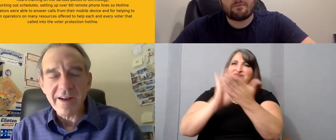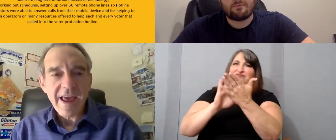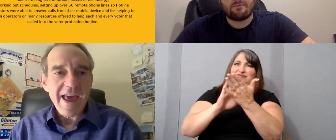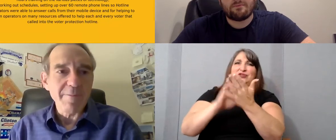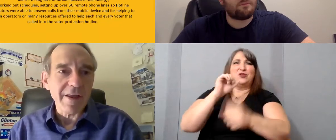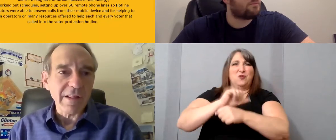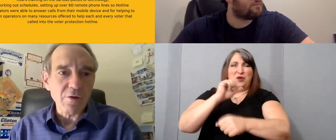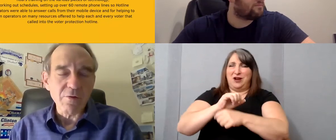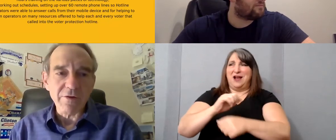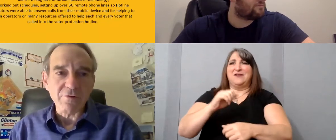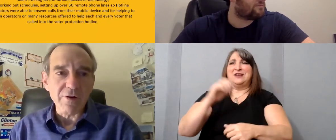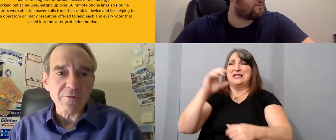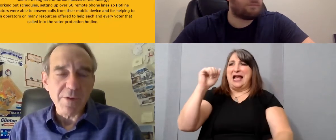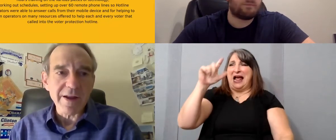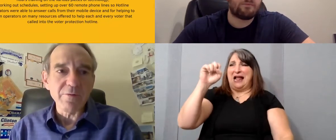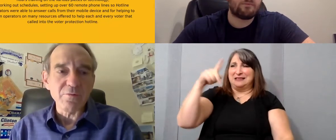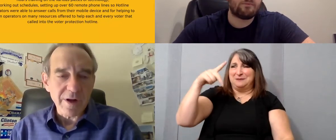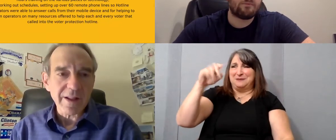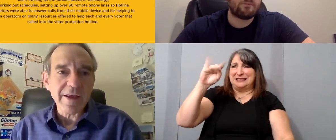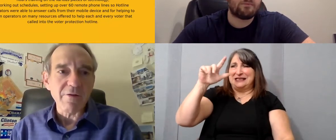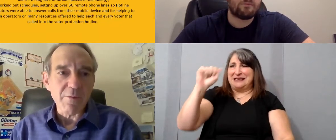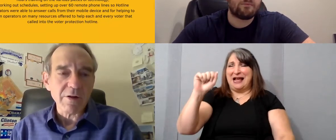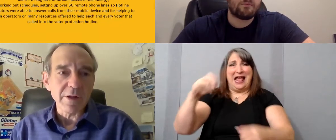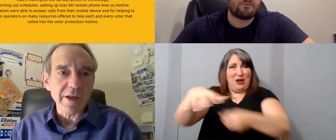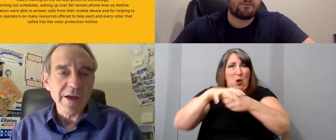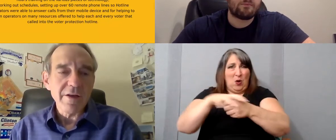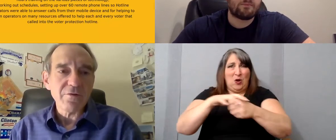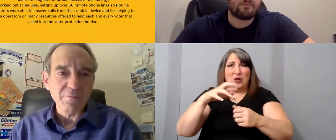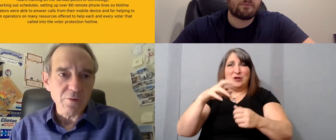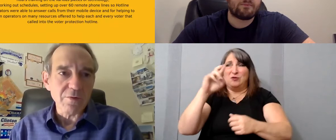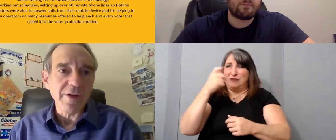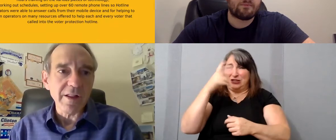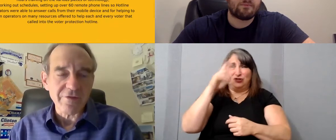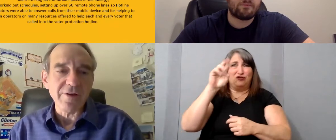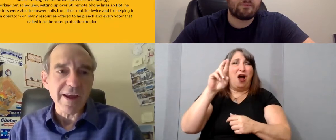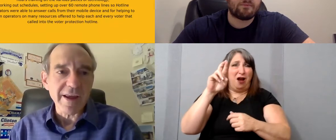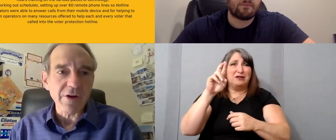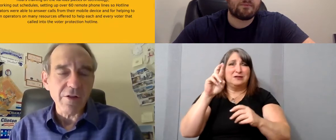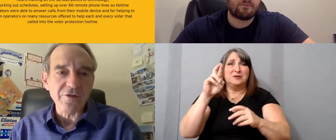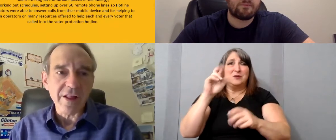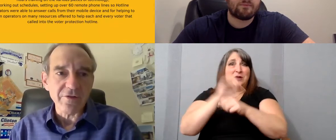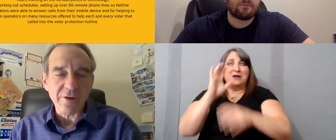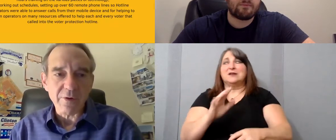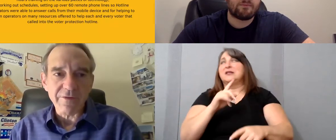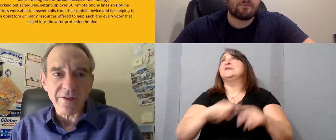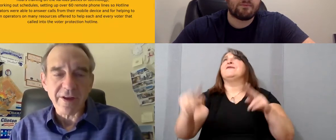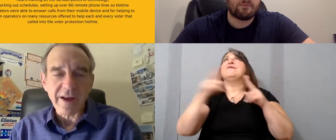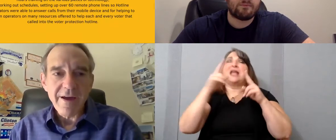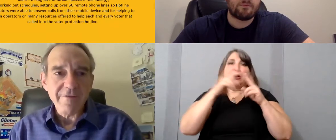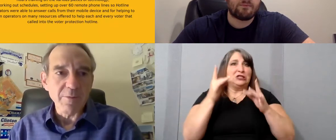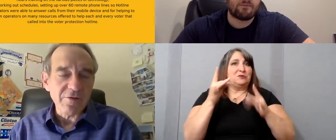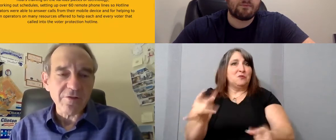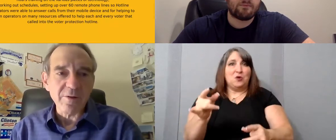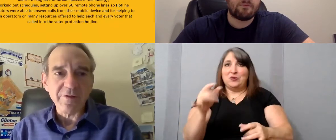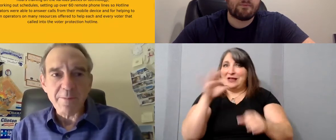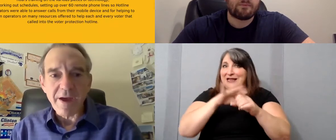Padilla did and many of the local registrars, but it was really a remarkably smooth election day, given all the challenges that we were facing